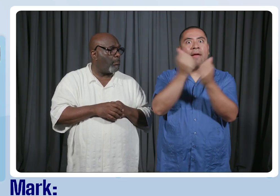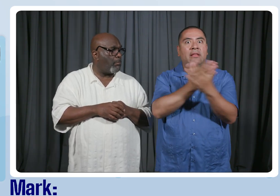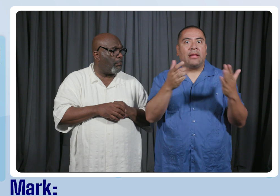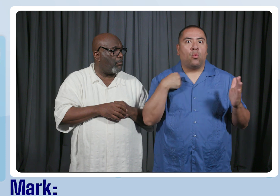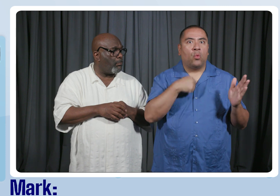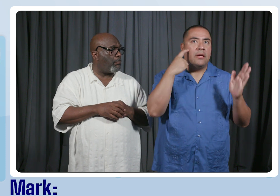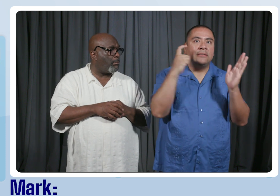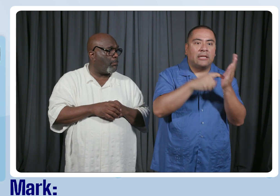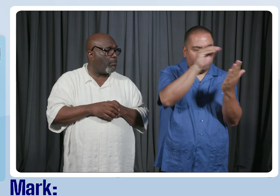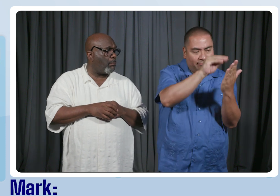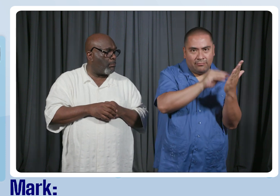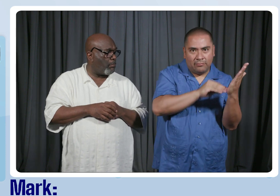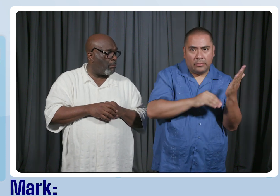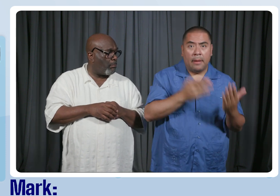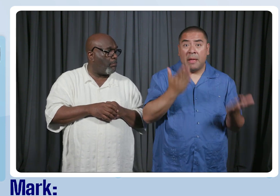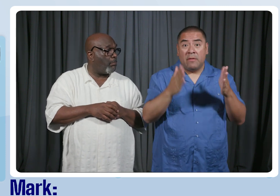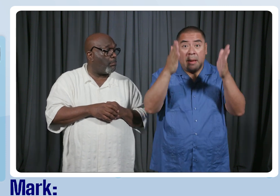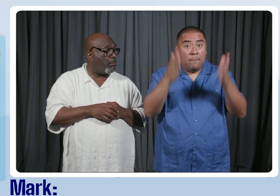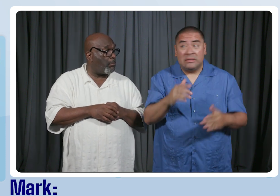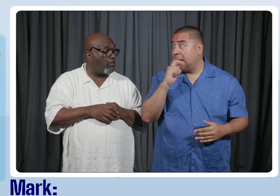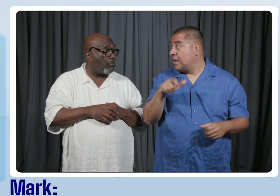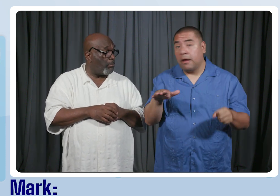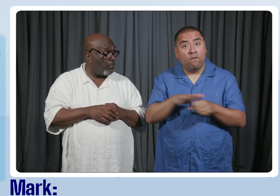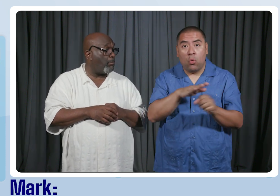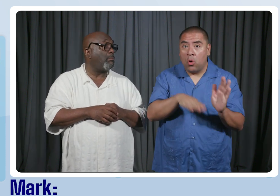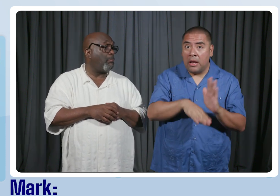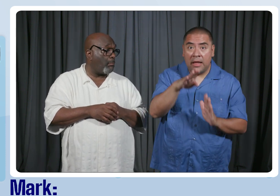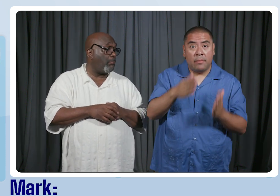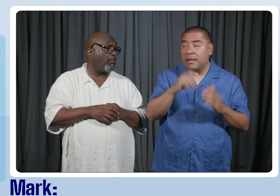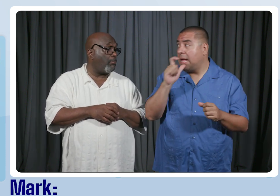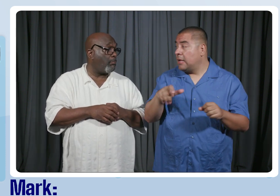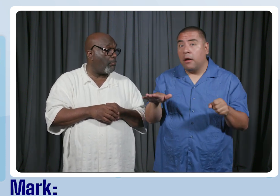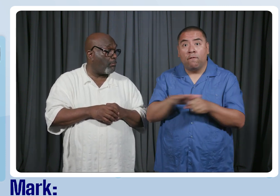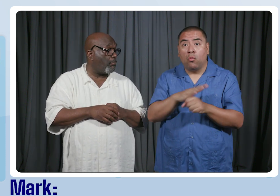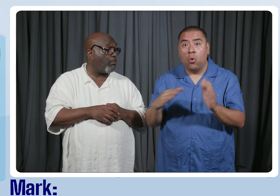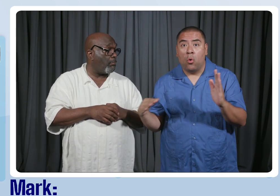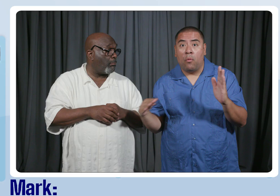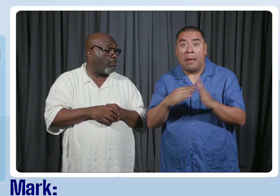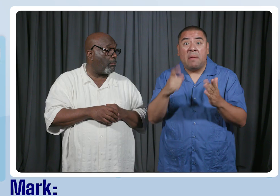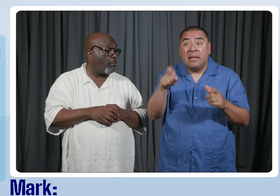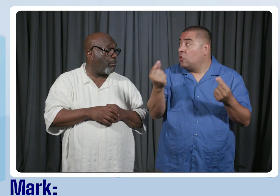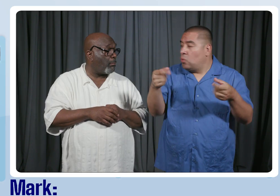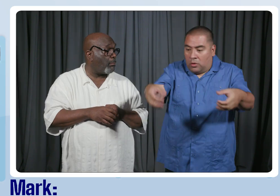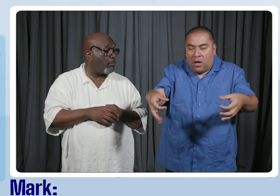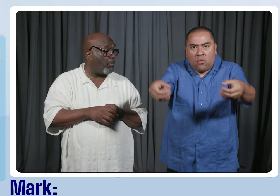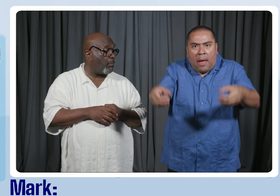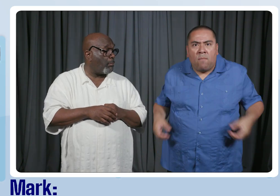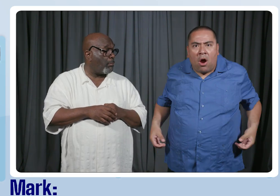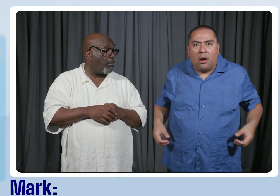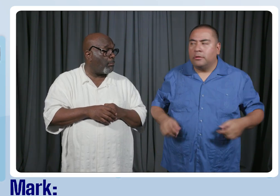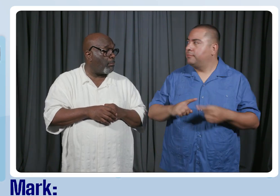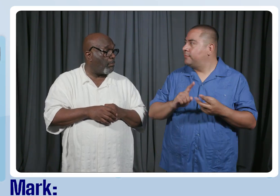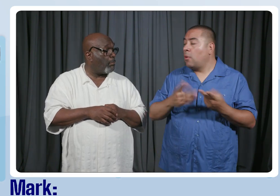see. Somebody may not need a full lift or a ramp. Somebody may just need grab bars. Somebody may just have